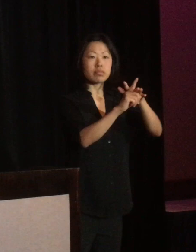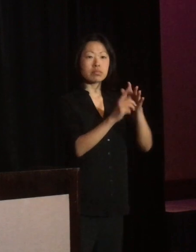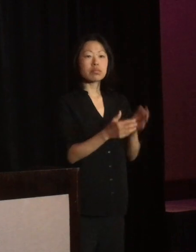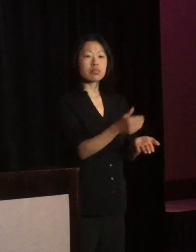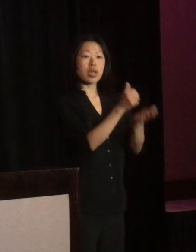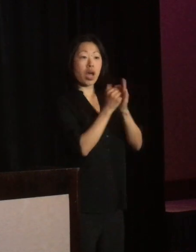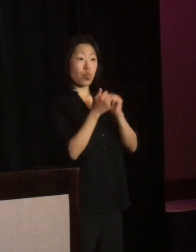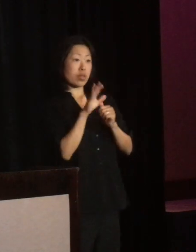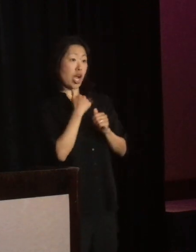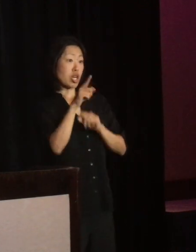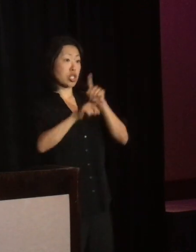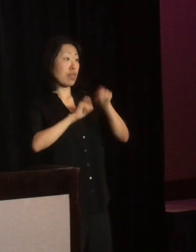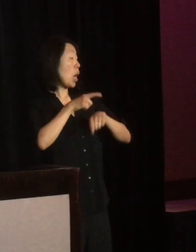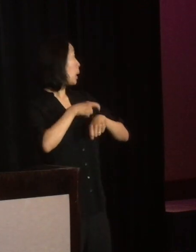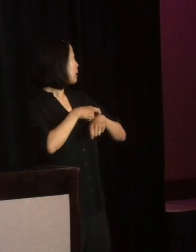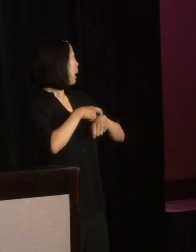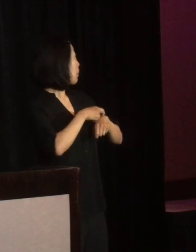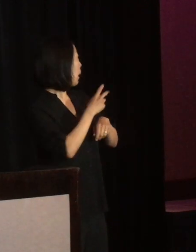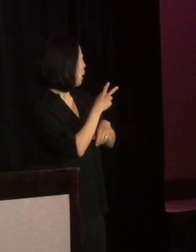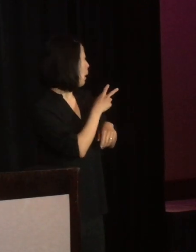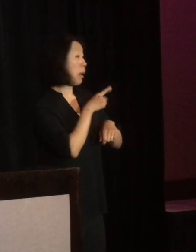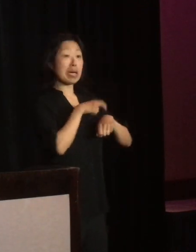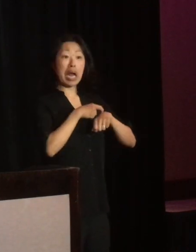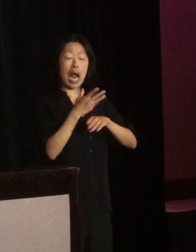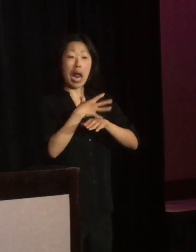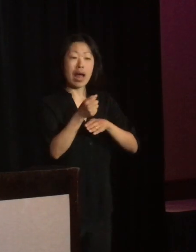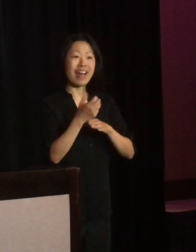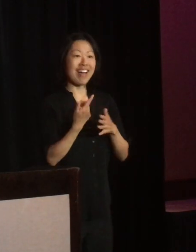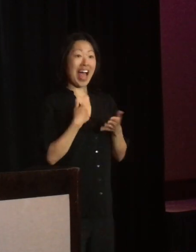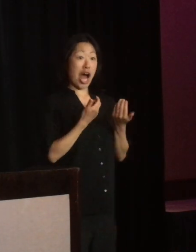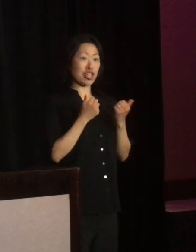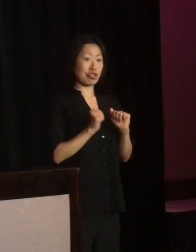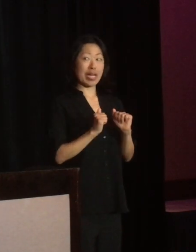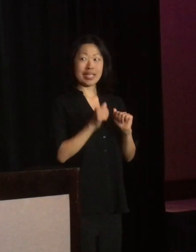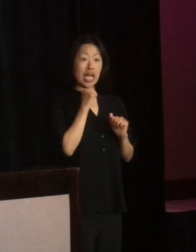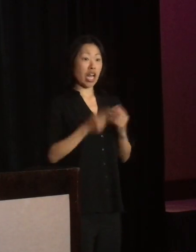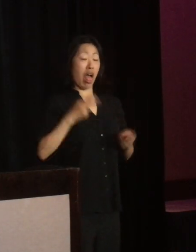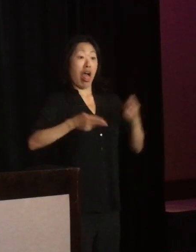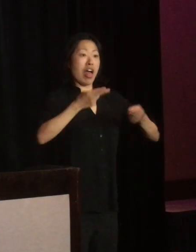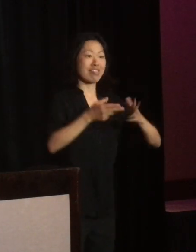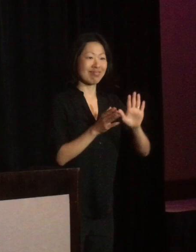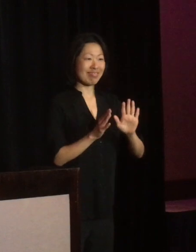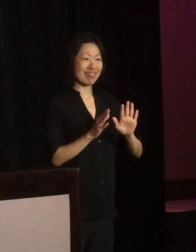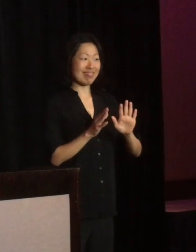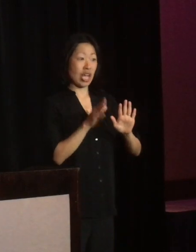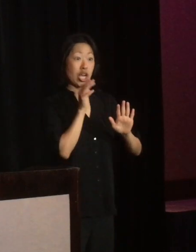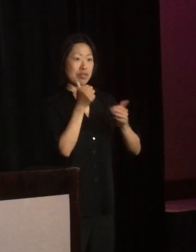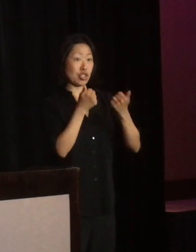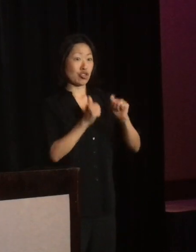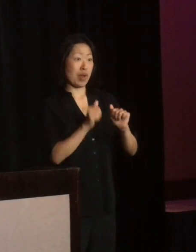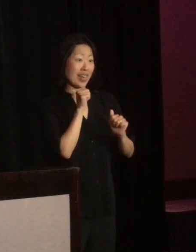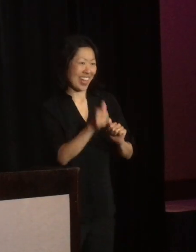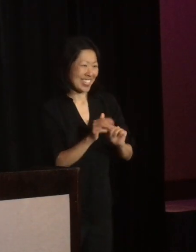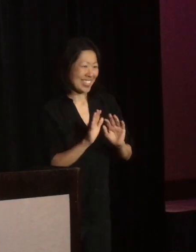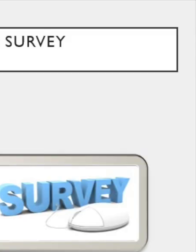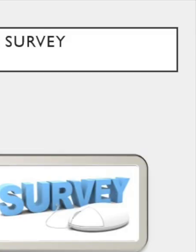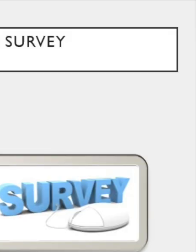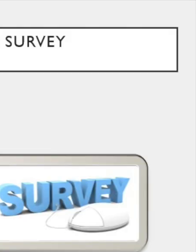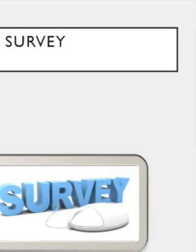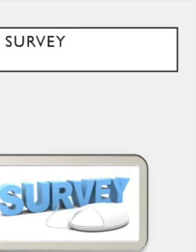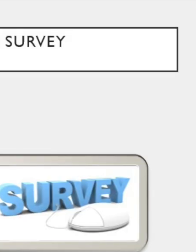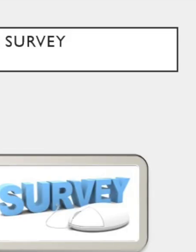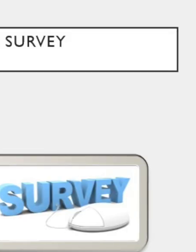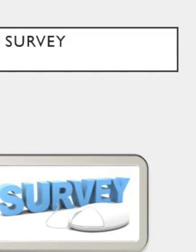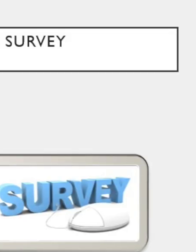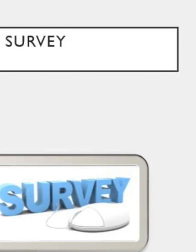And I realize I'm looking at time. I'm kind of don't have a lot of time left, but I'll try not to rush through this. We came